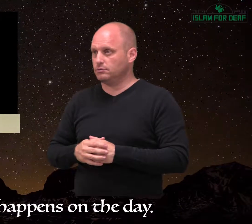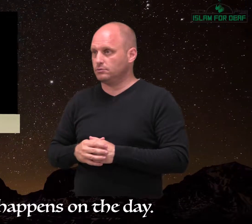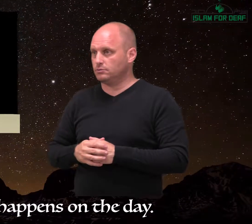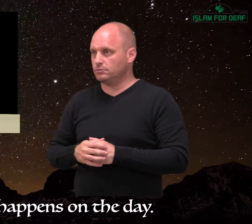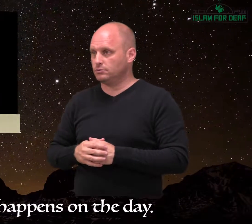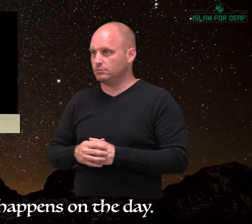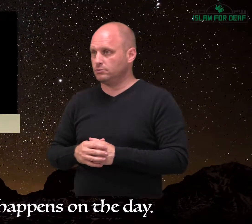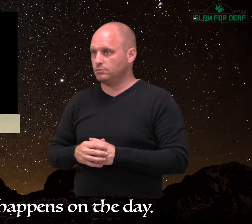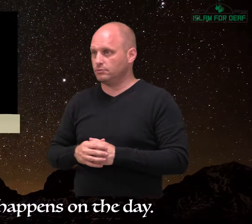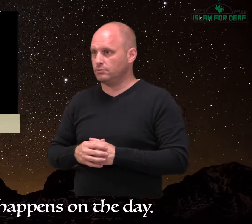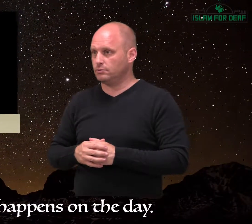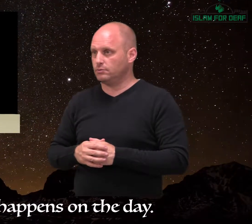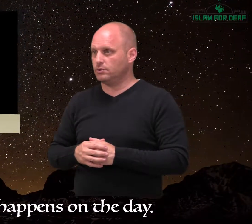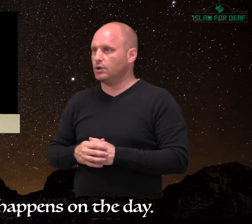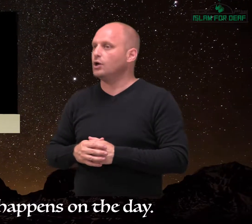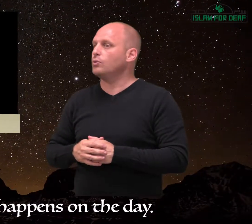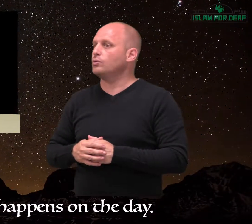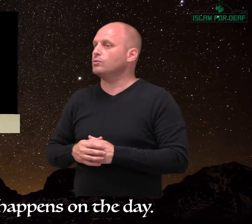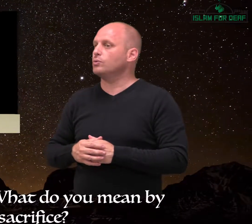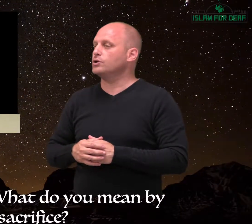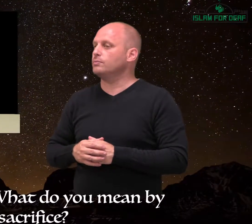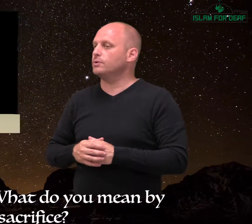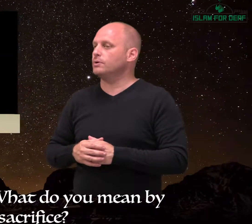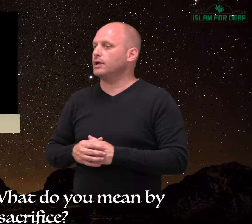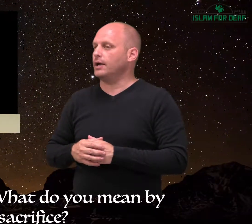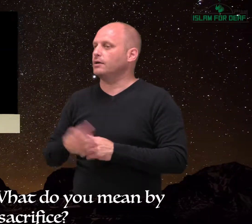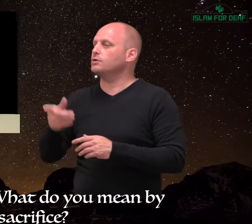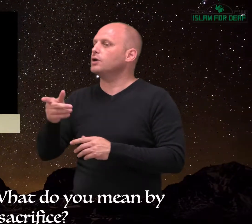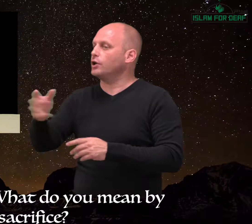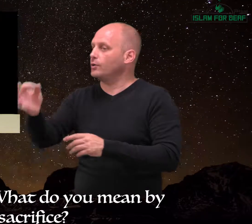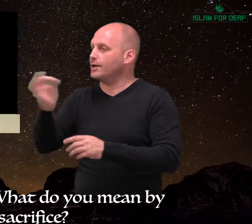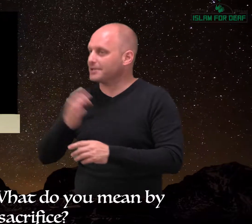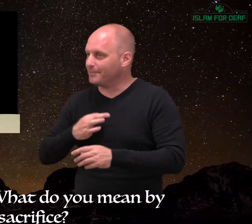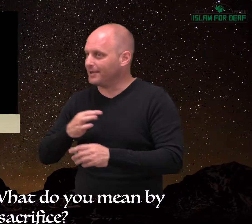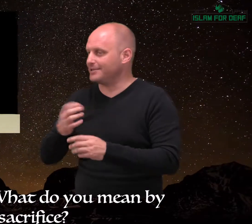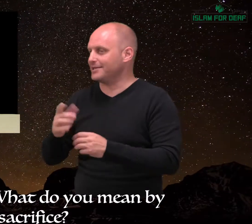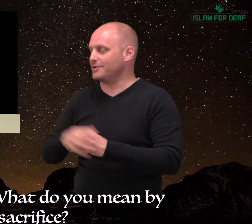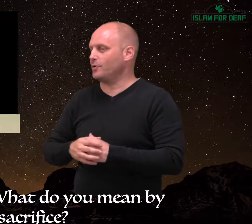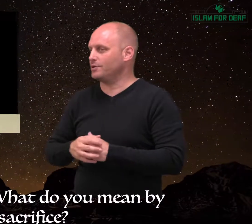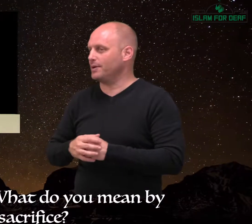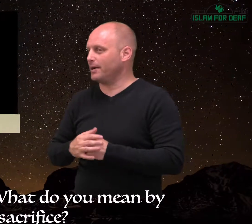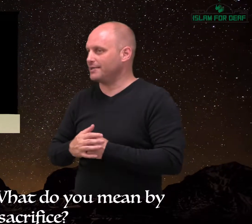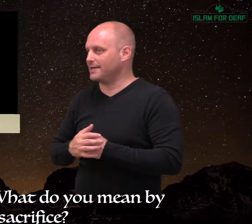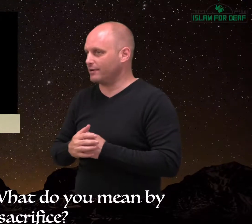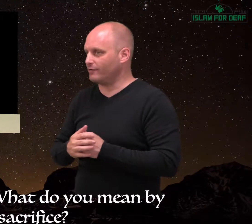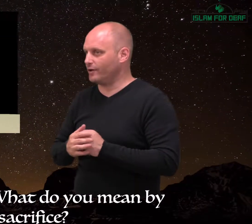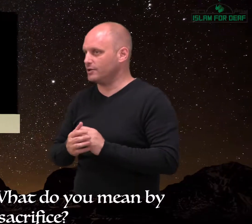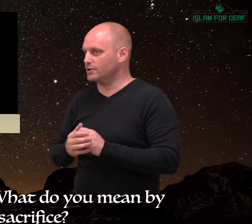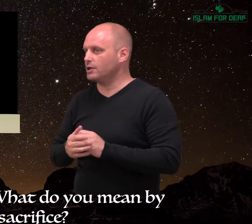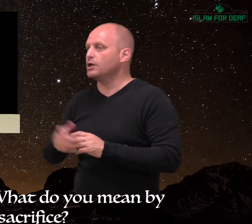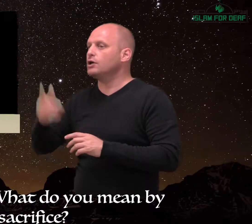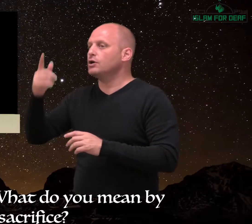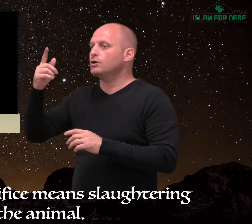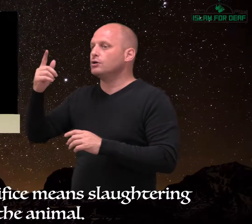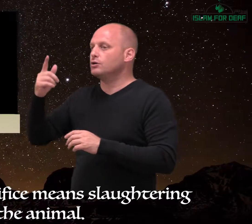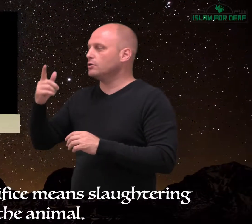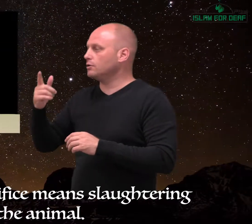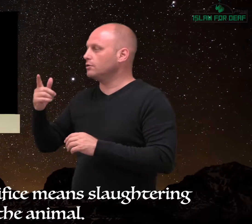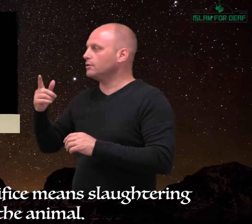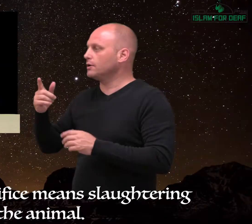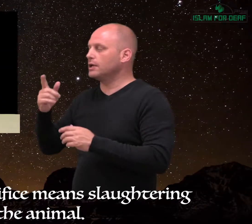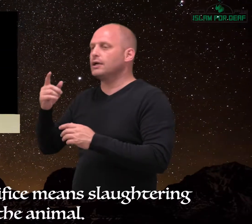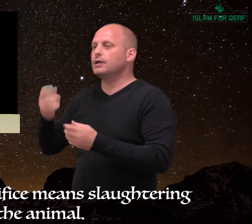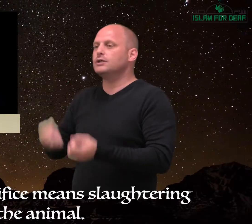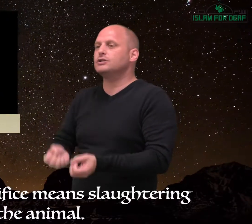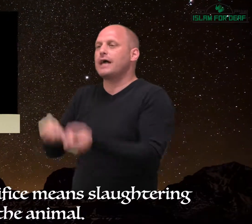Okay, and then what happens on the day? Would you, yeah, are you asking... She's asking what do you mean by sacrifice? Sacrifice